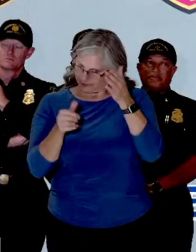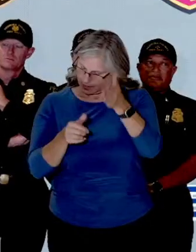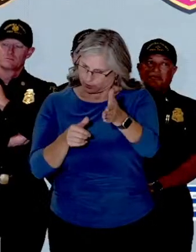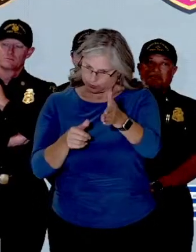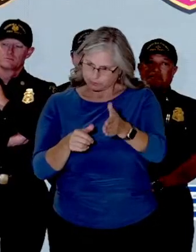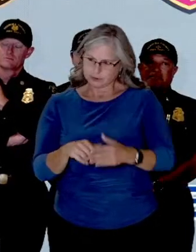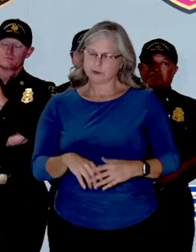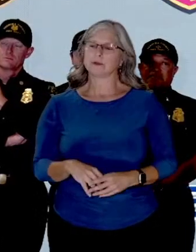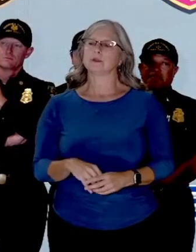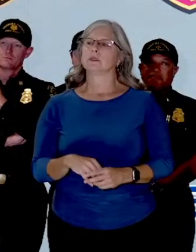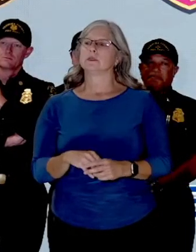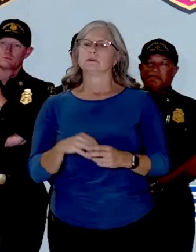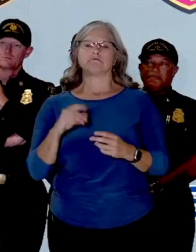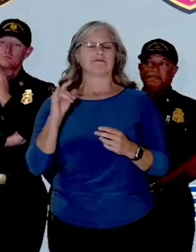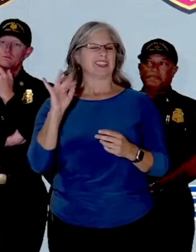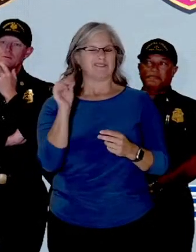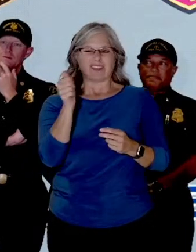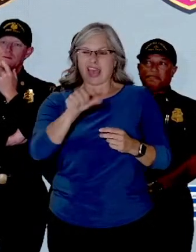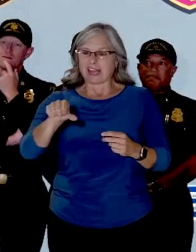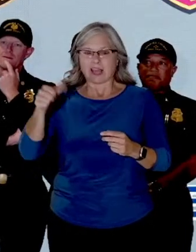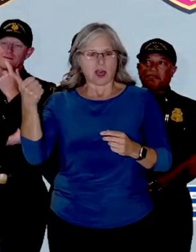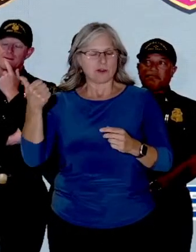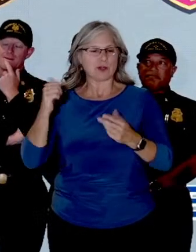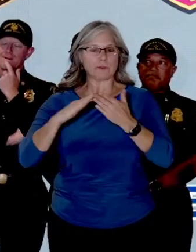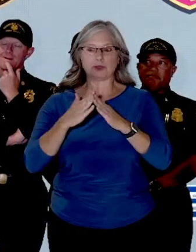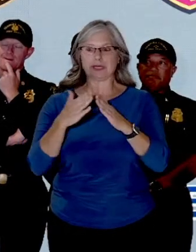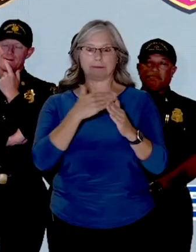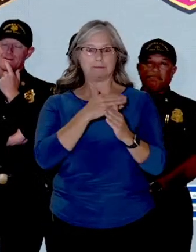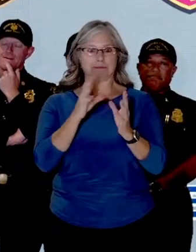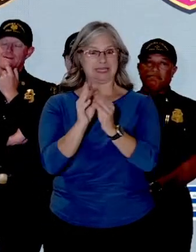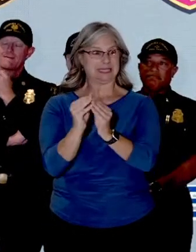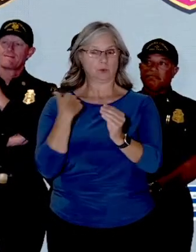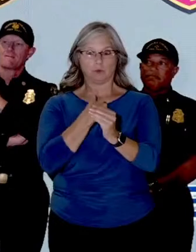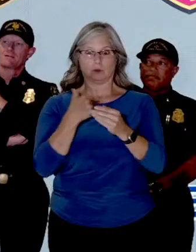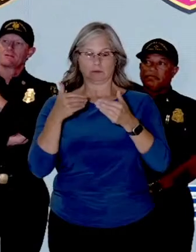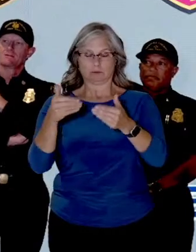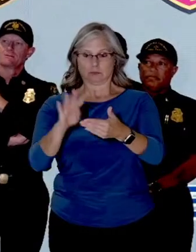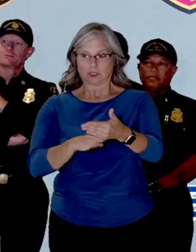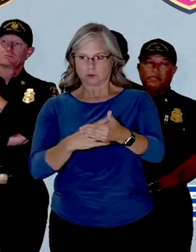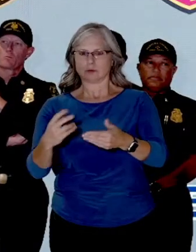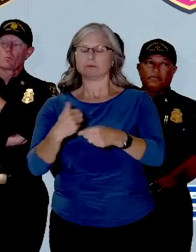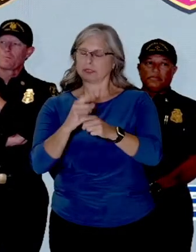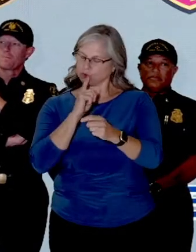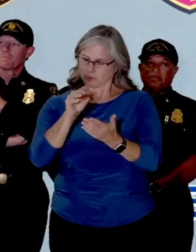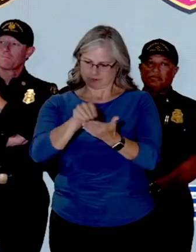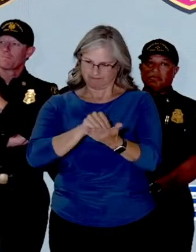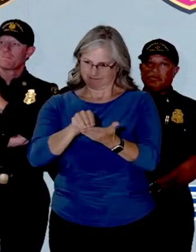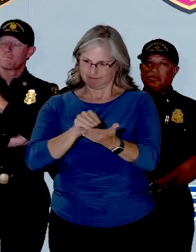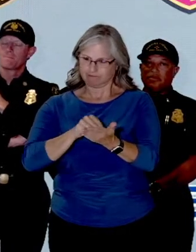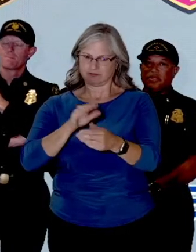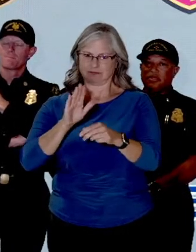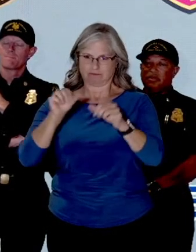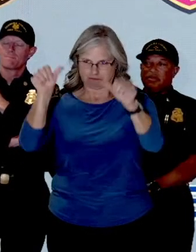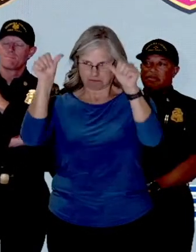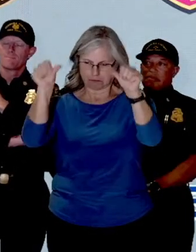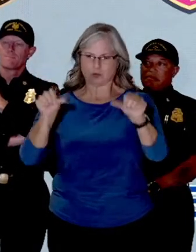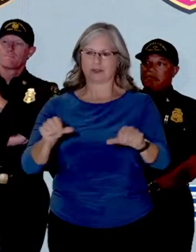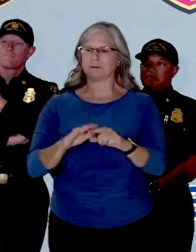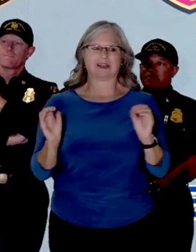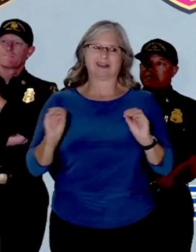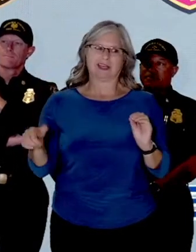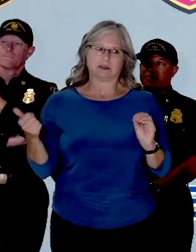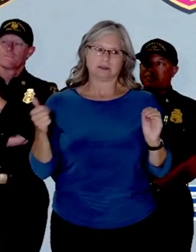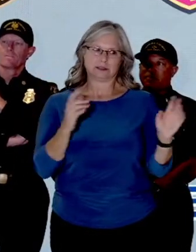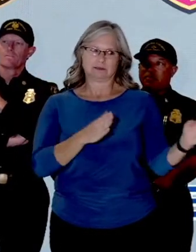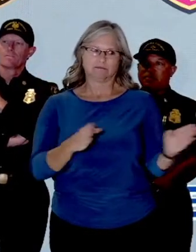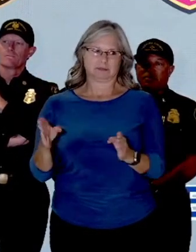well. And if there's any other community meetings that we're going to schedule, we'll make sure that we put down all of that on VC Emergency. Right, but there's nothing else scheduled